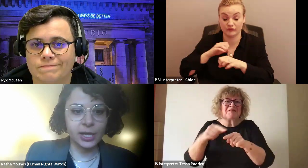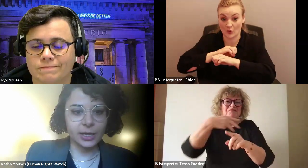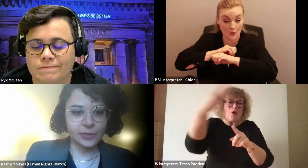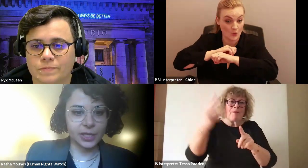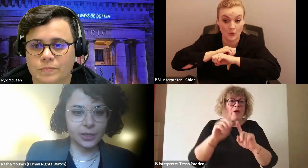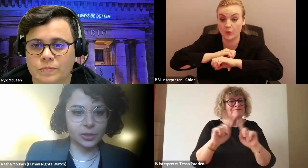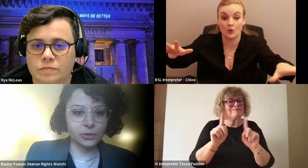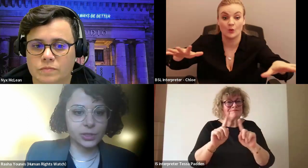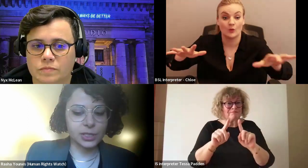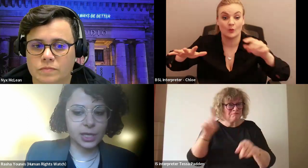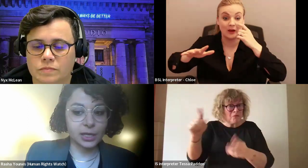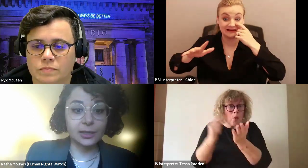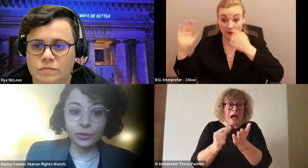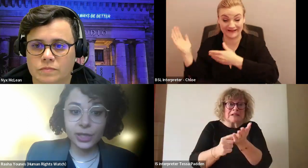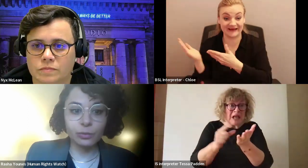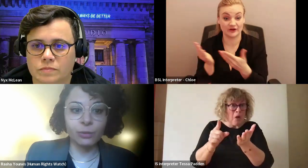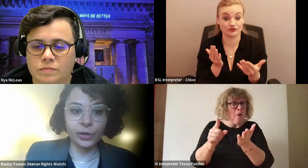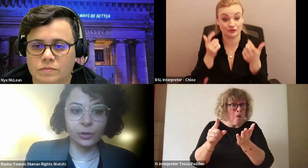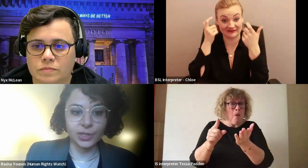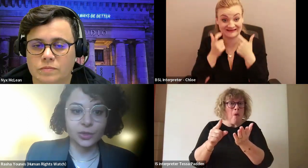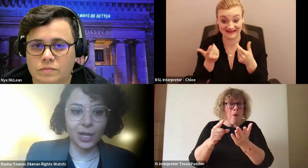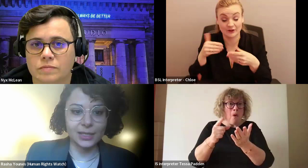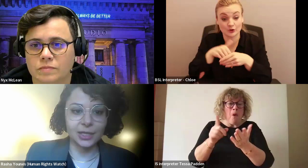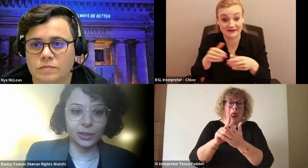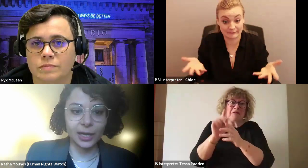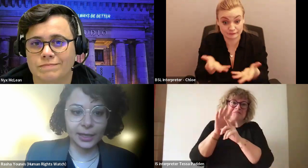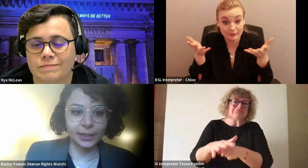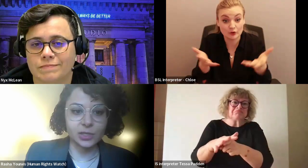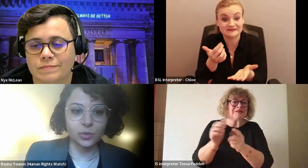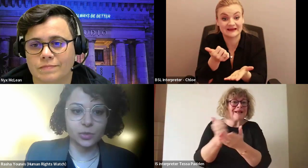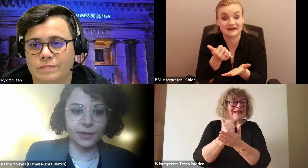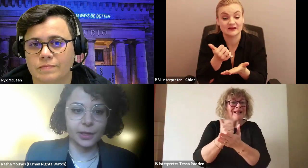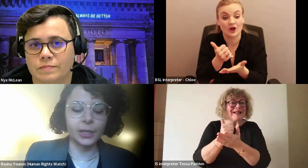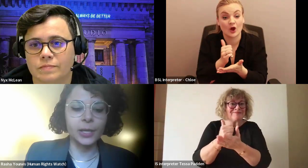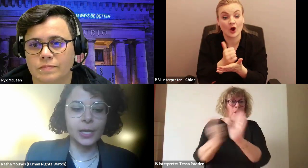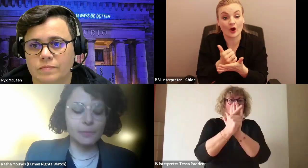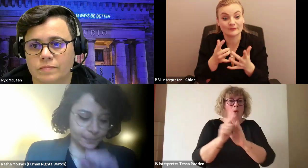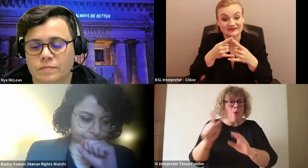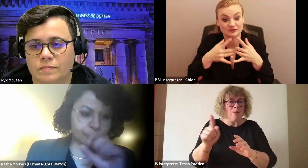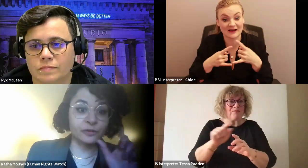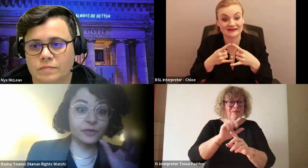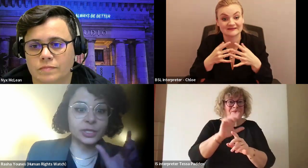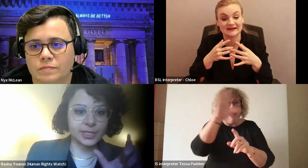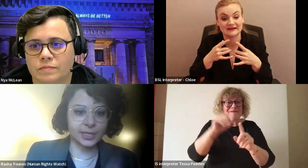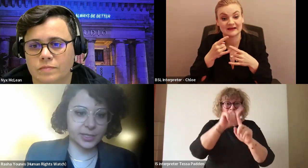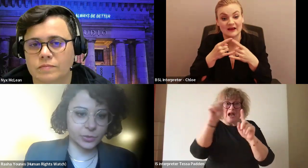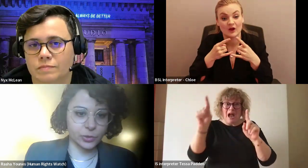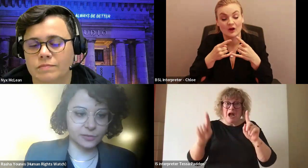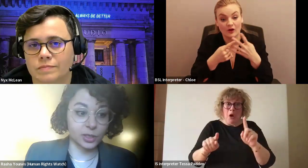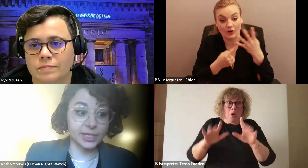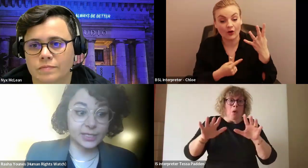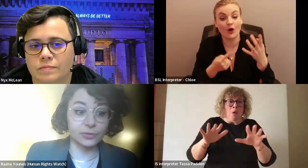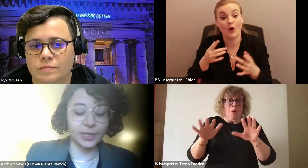legislation that is being introduced, including promoting homosexuality online as one of the provisions in